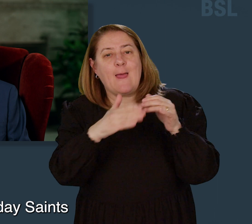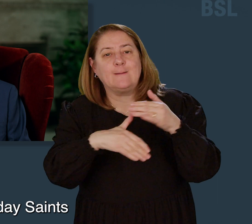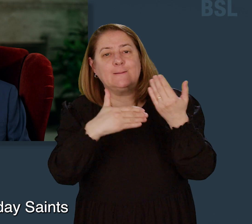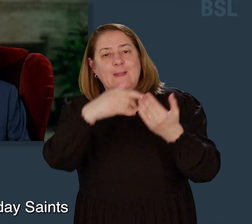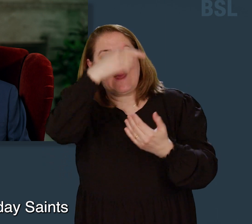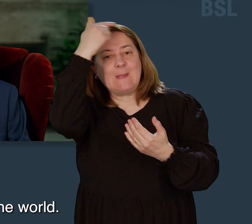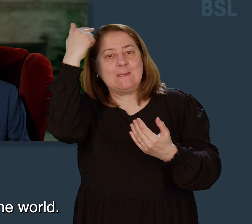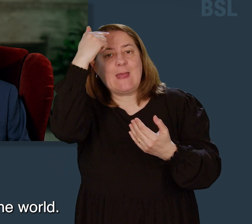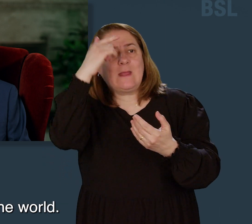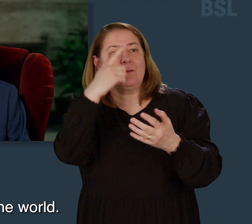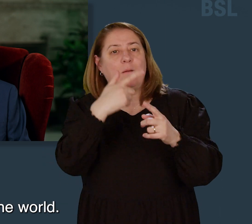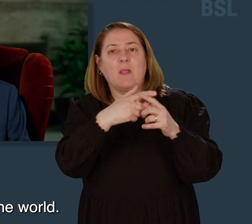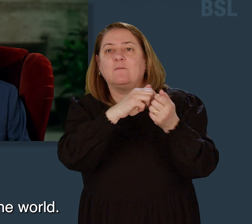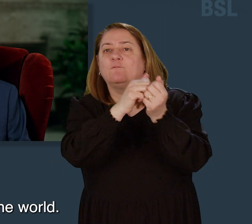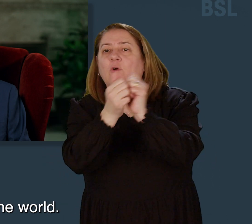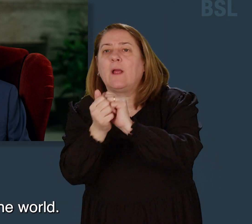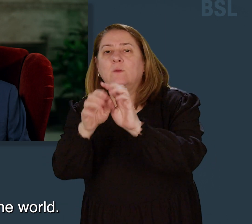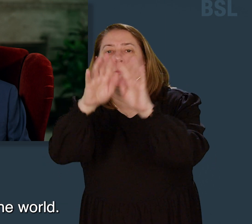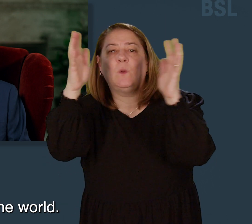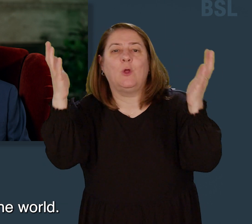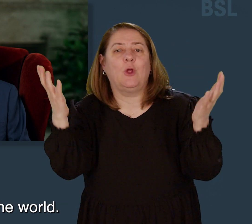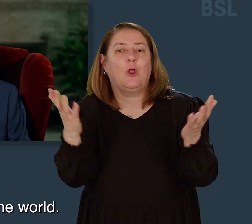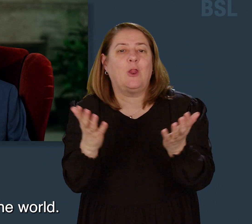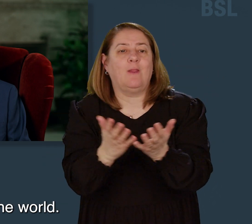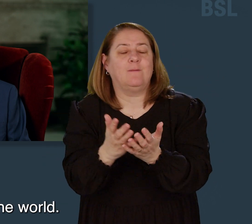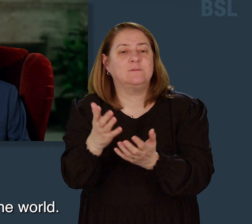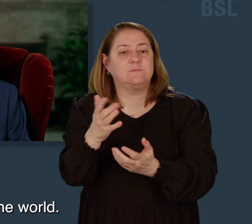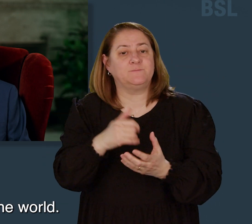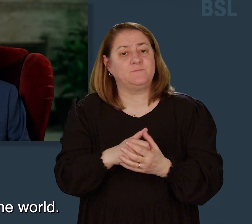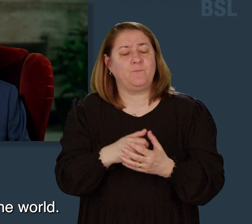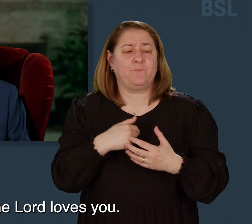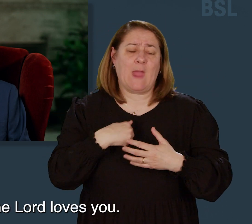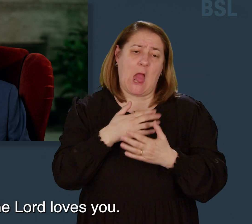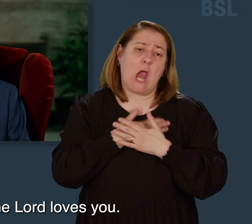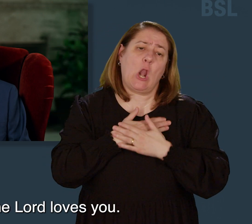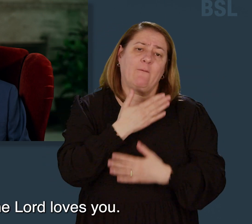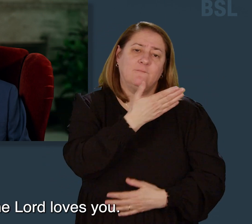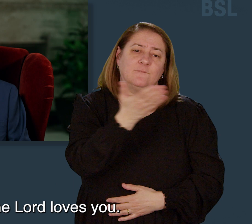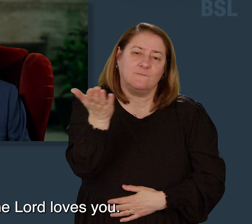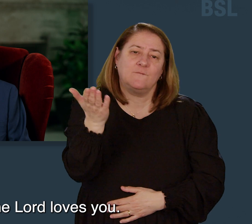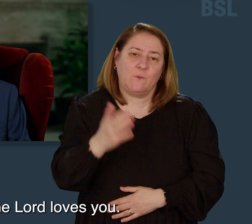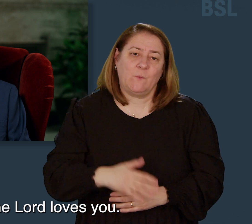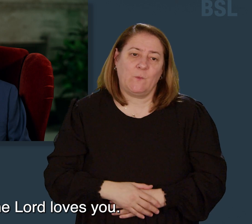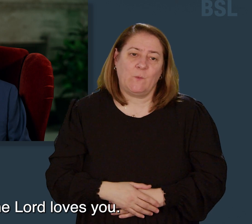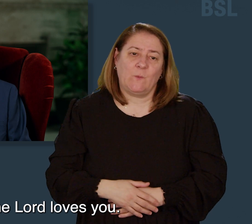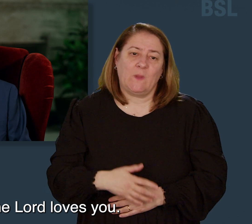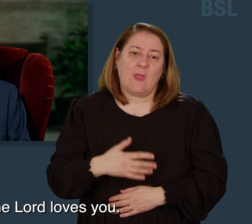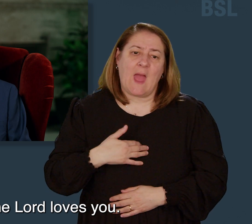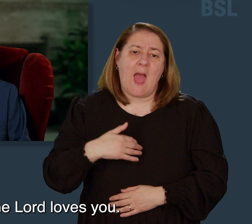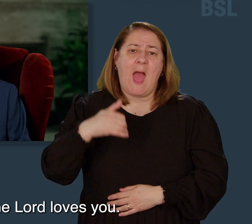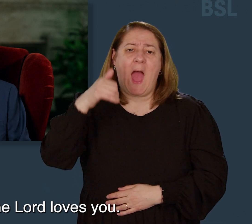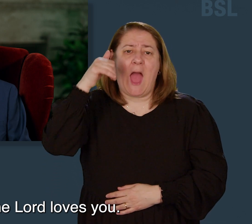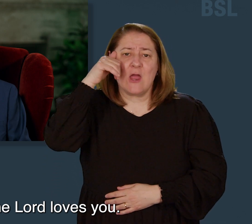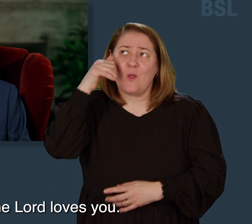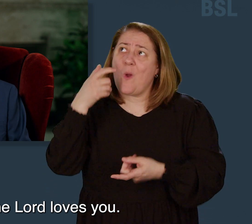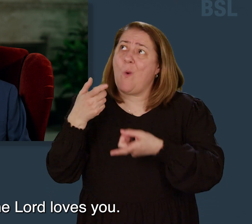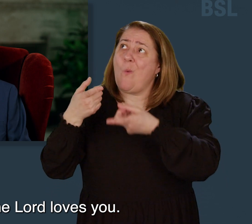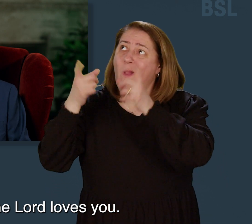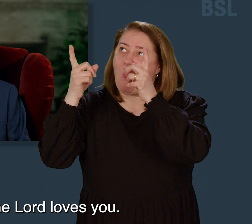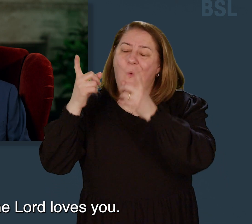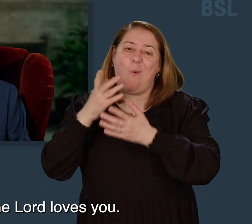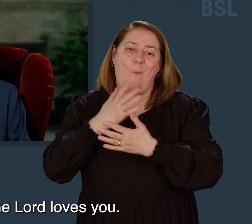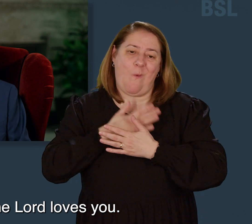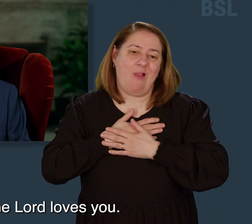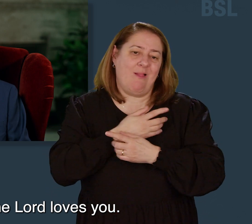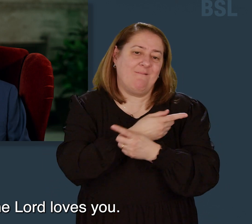Latter-day Saints and our friends across the world. I love you, and I know the